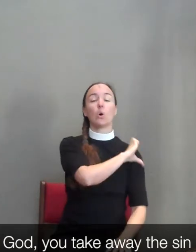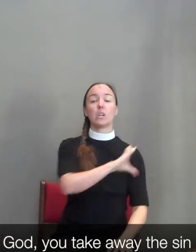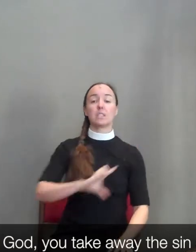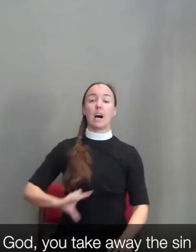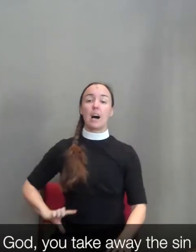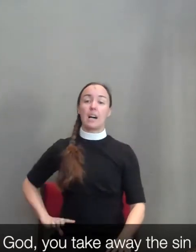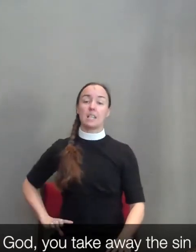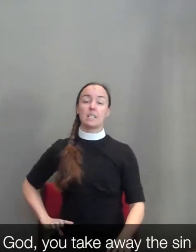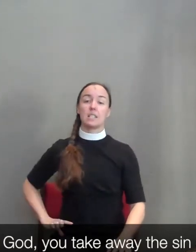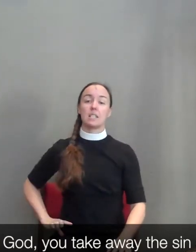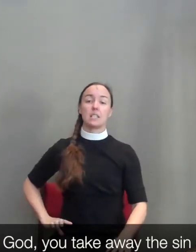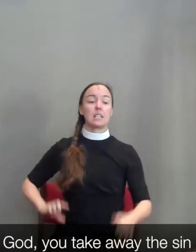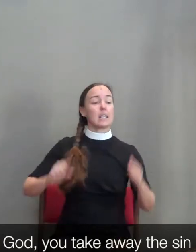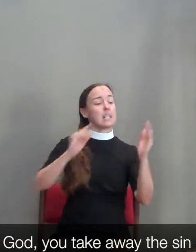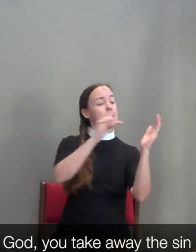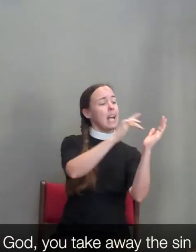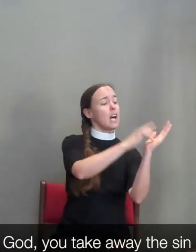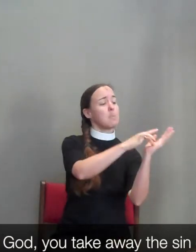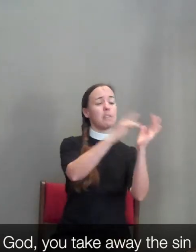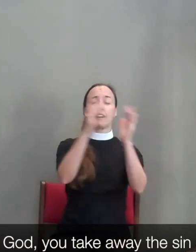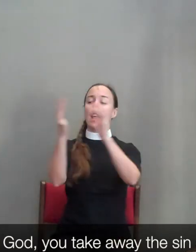Lord God, Lamb of God,